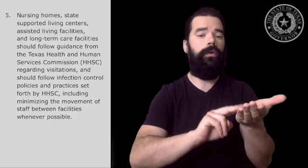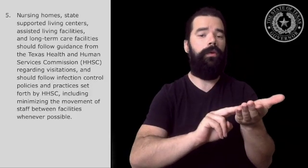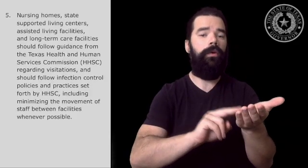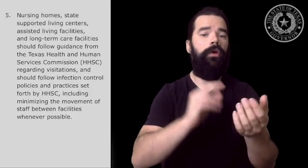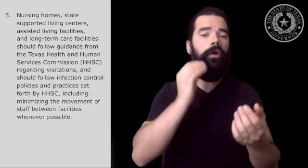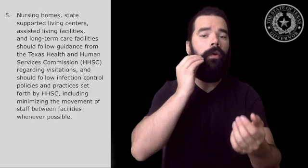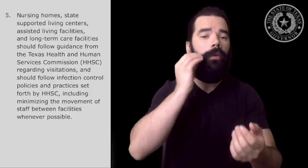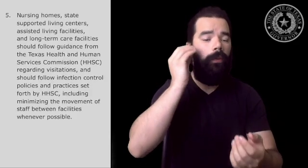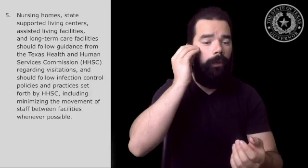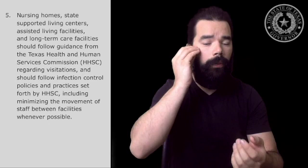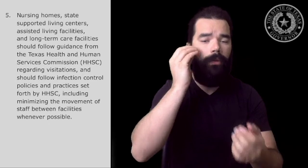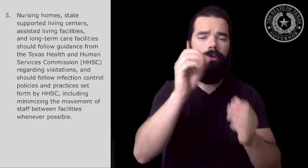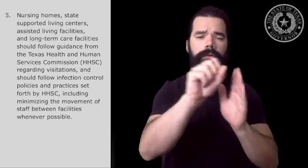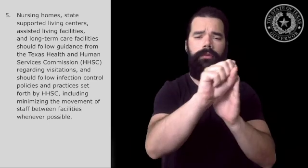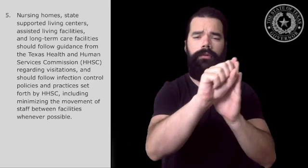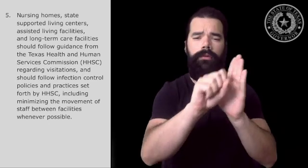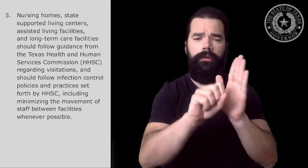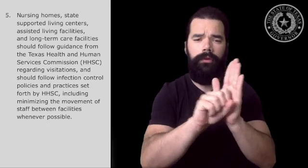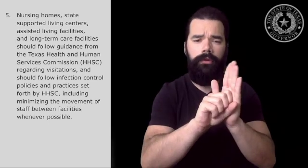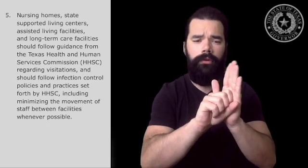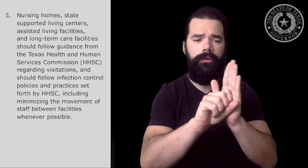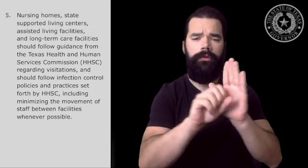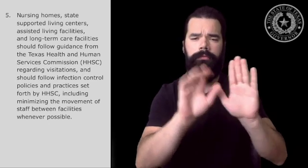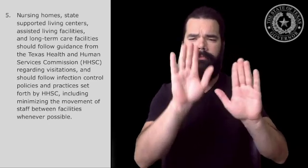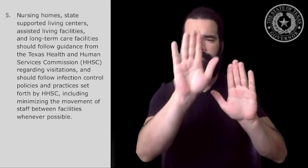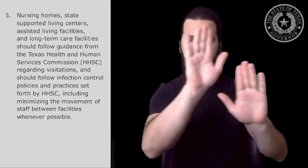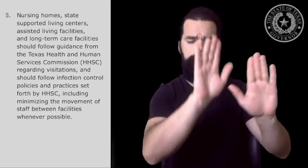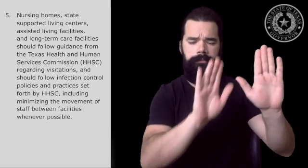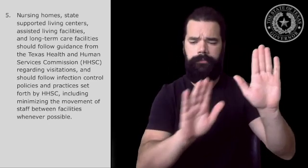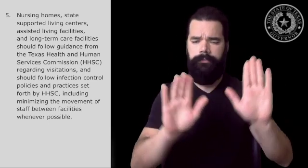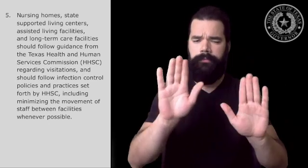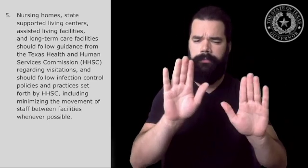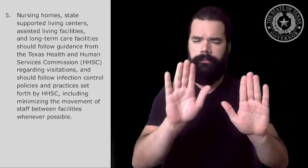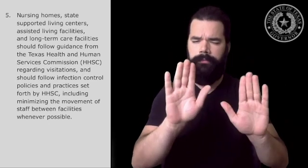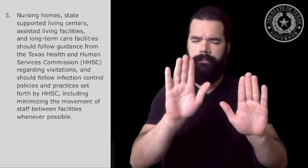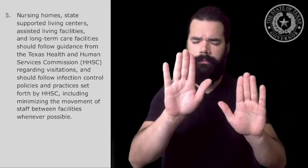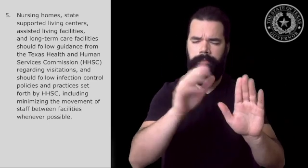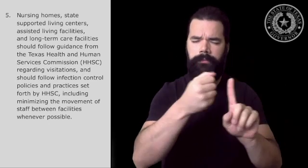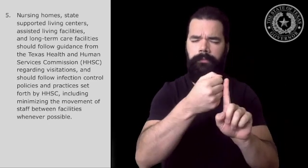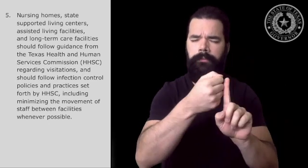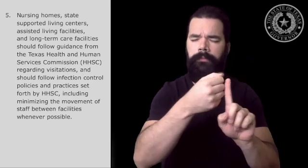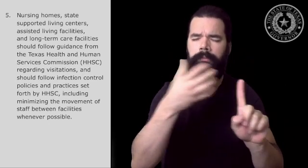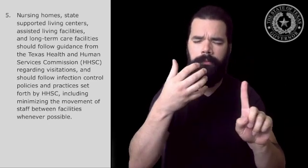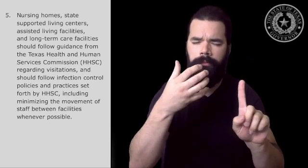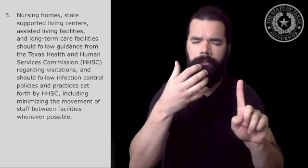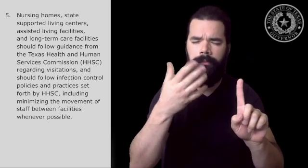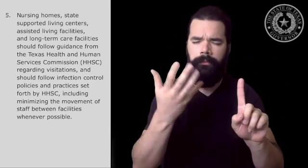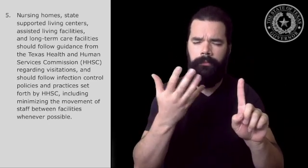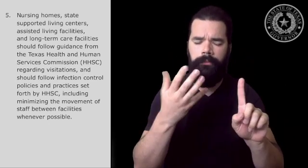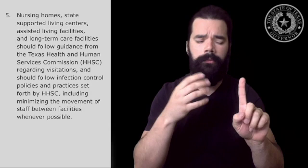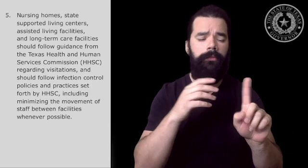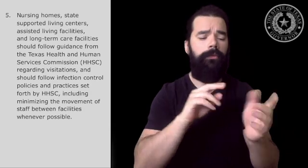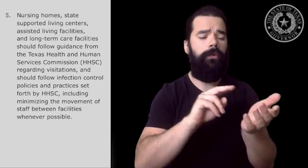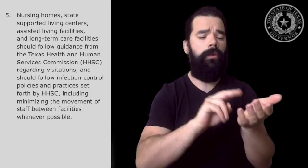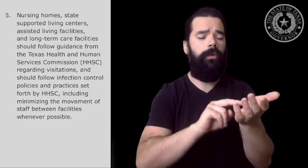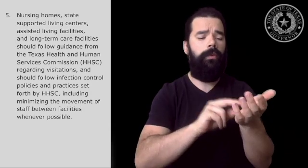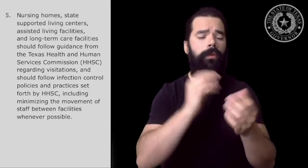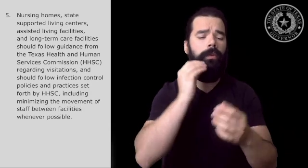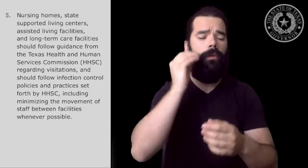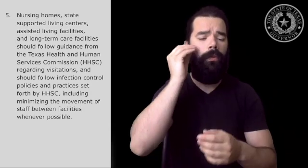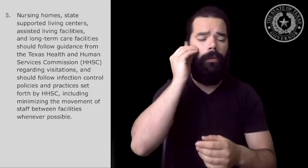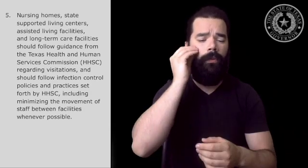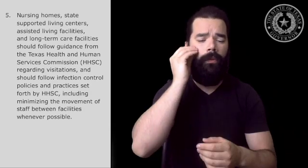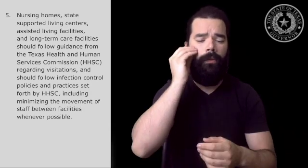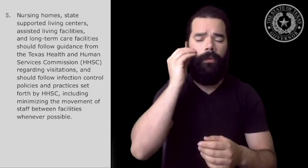Nursing homes, state-supported living centers, assisted living facilities, and long-term care facilities